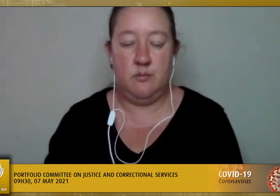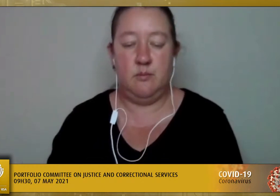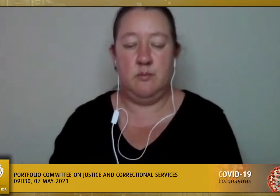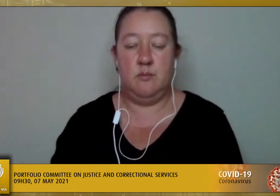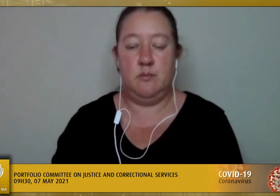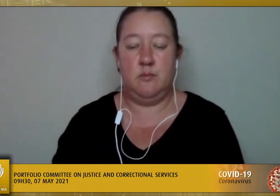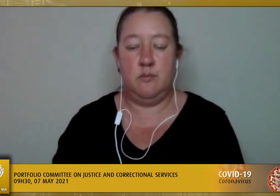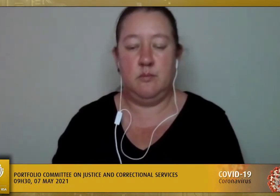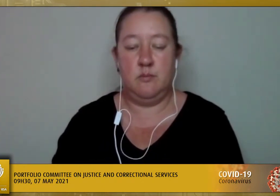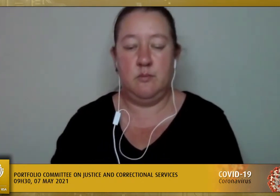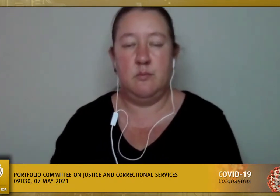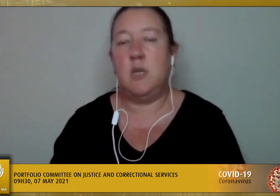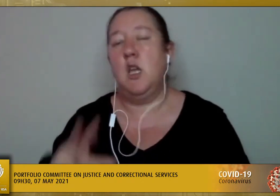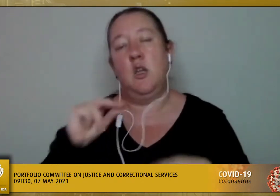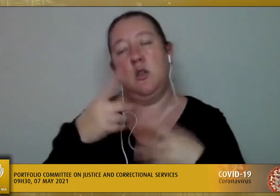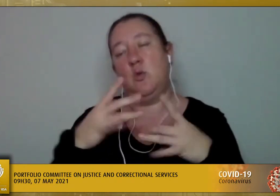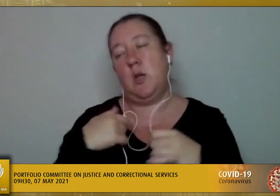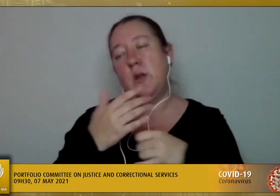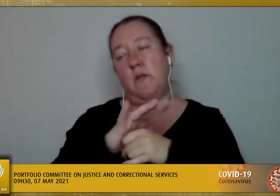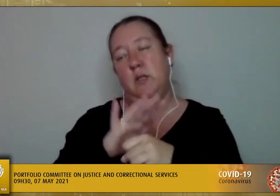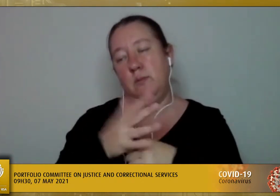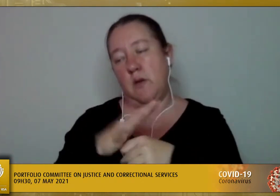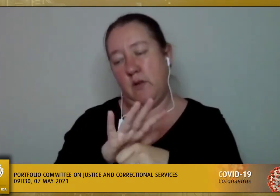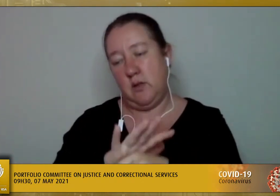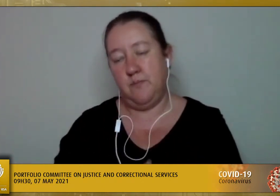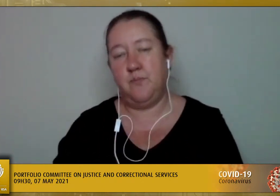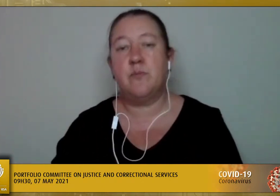I'm covered I'm covered